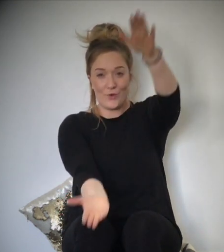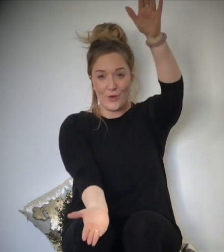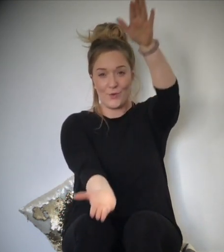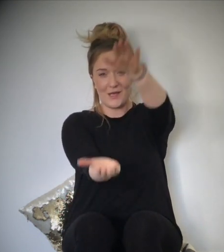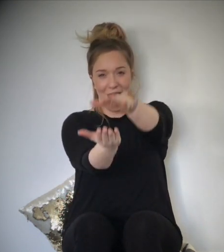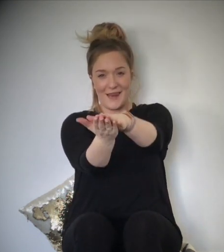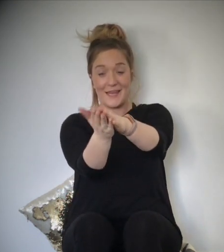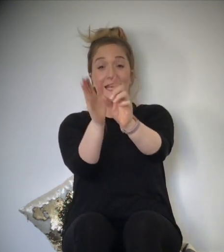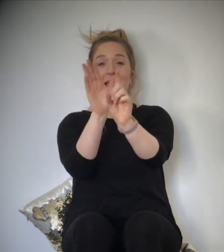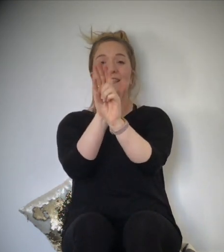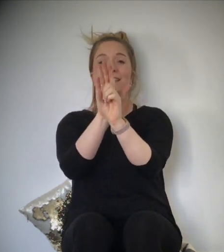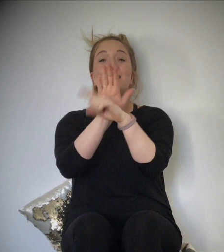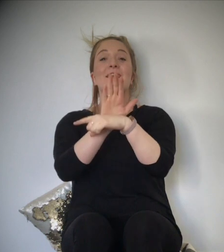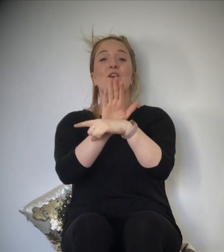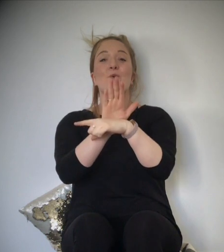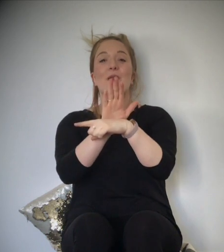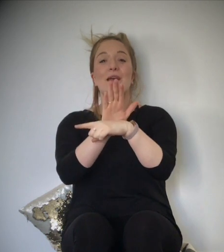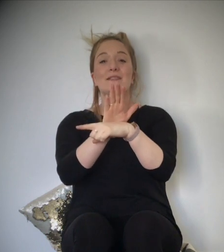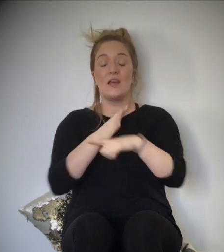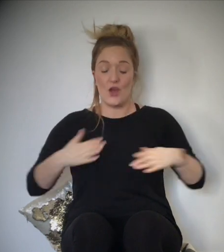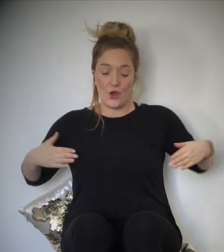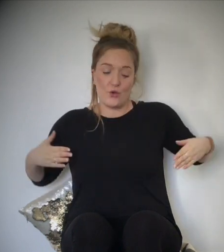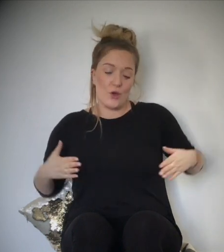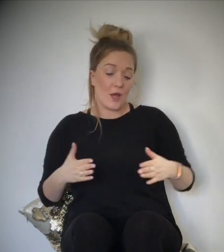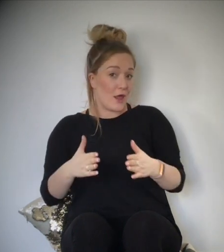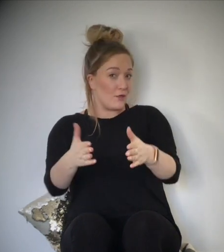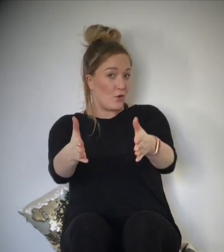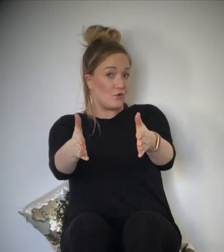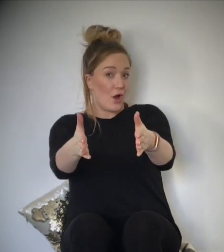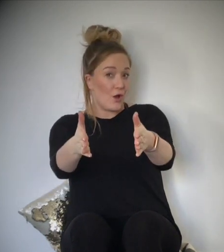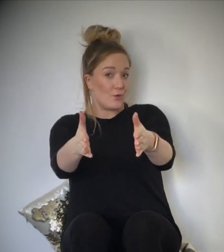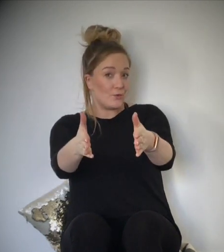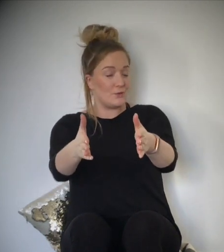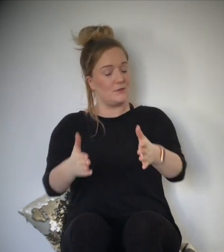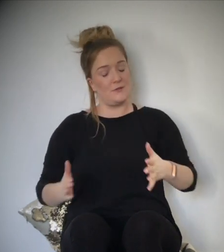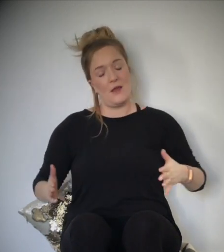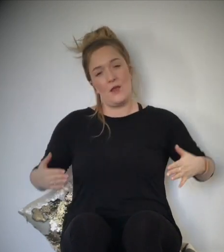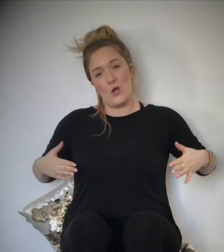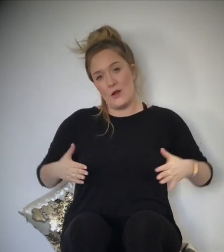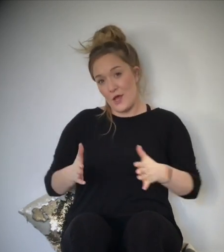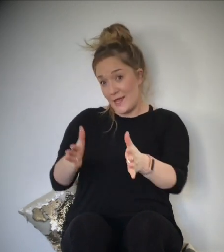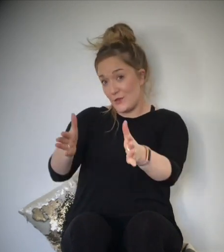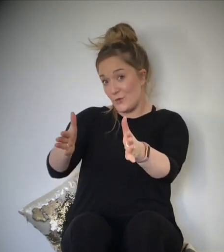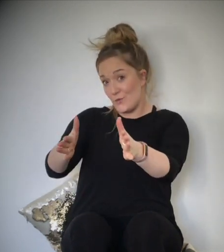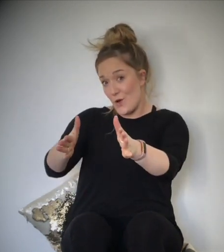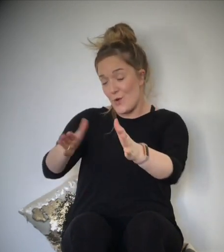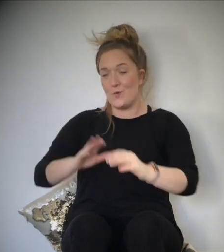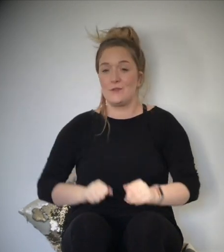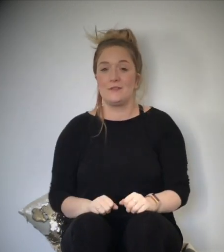Homegrown alligator, see you later, gotta hit the road, gotta hit the road